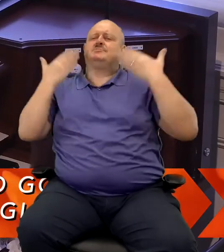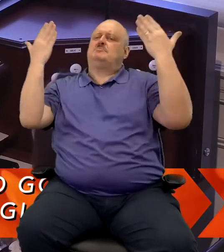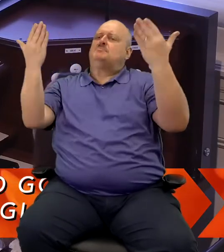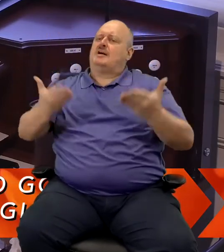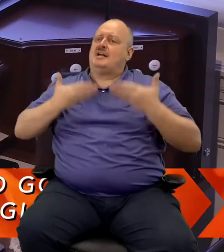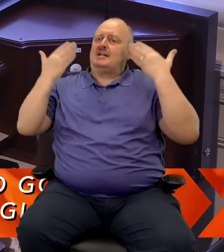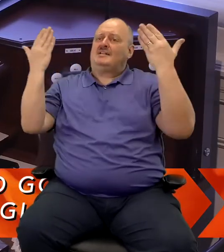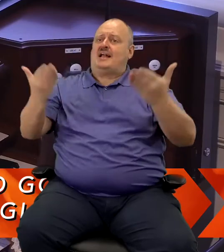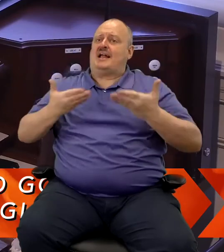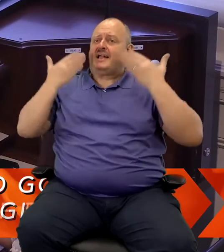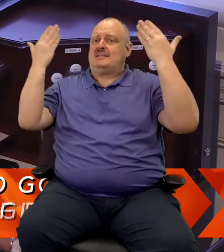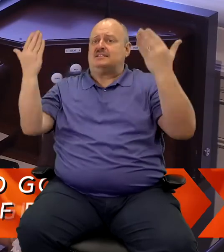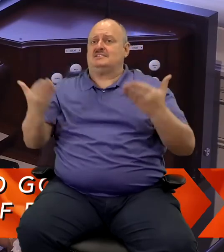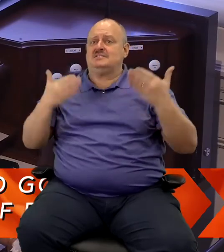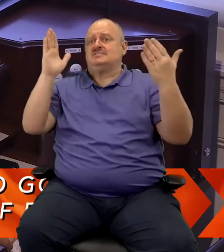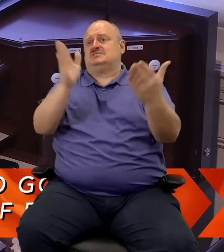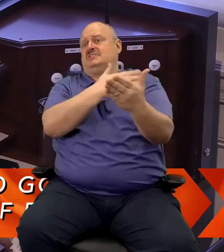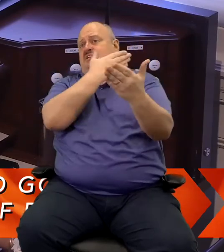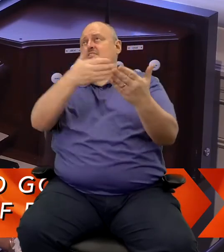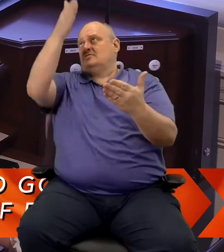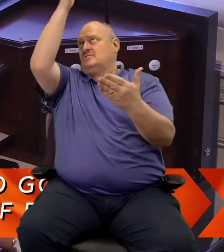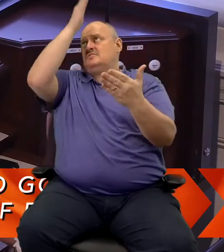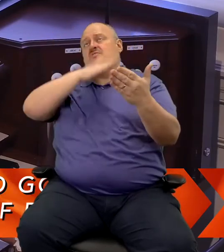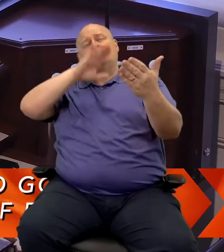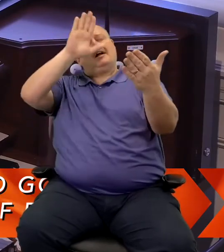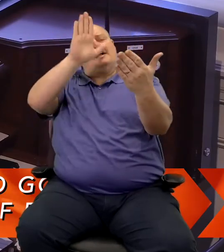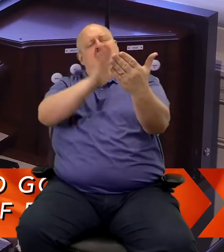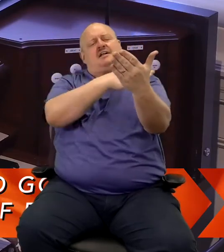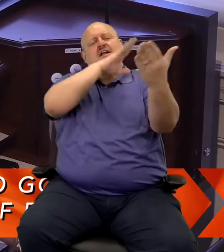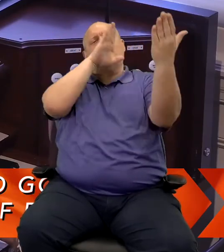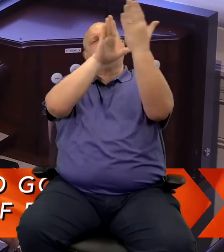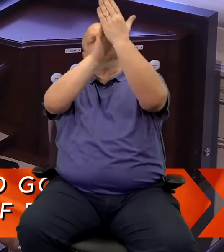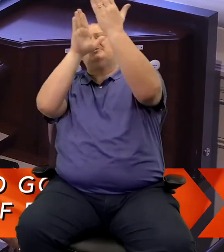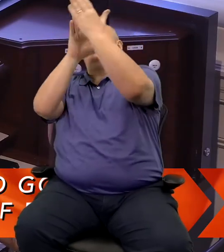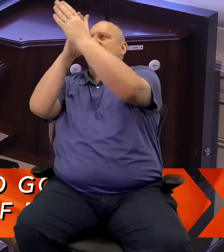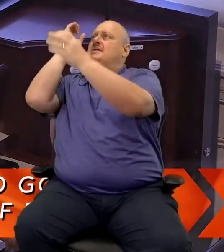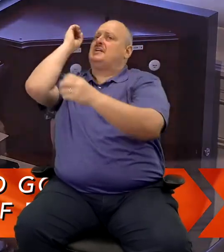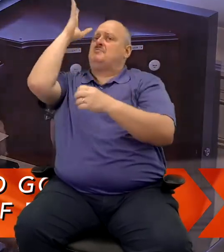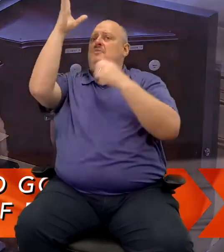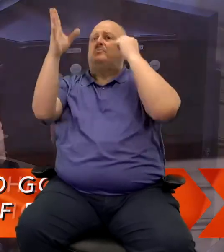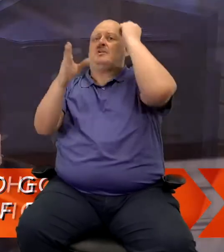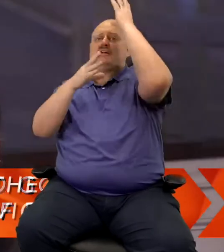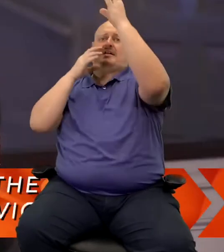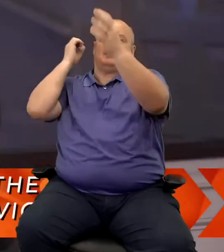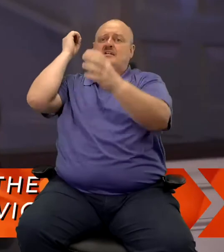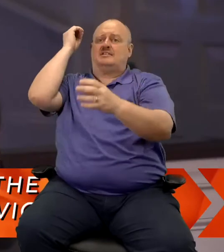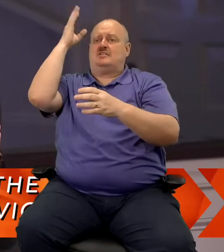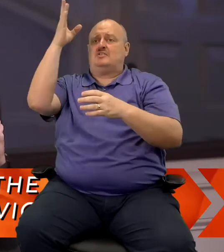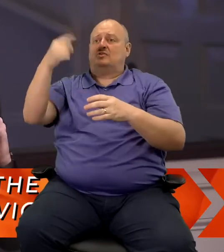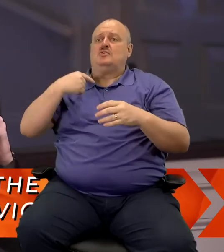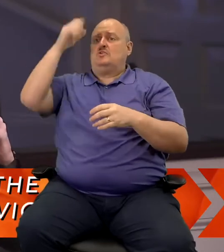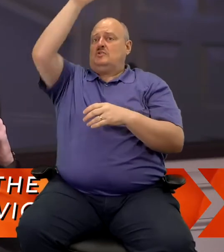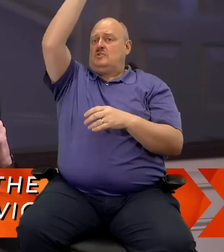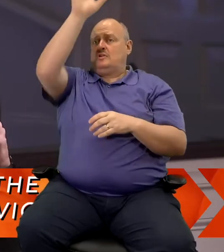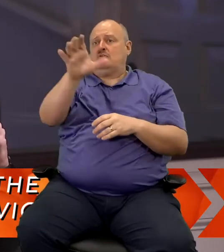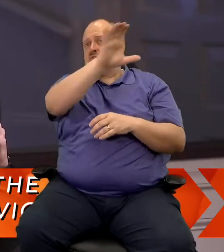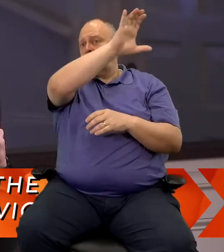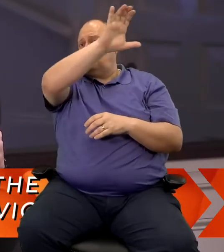hymn of gladness, sing to God a hymn of praise. He